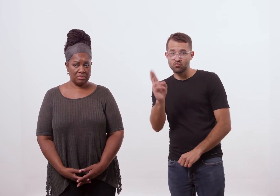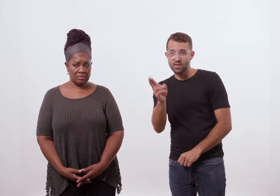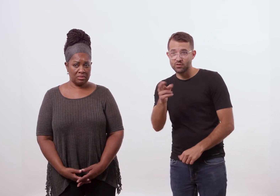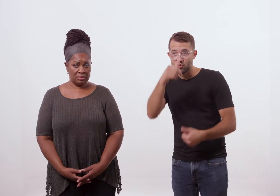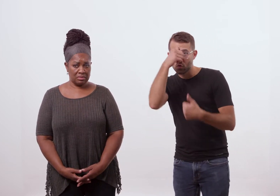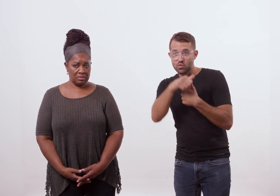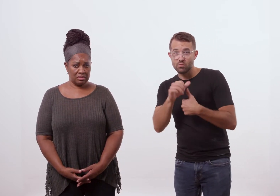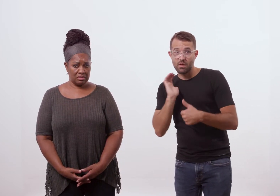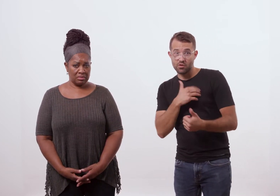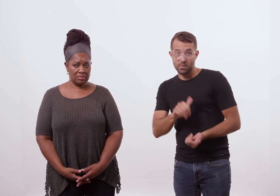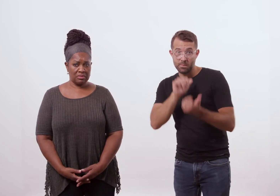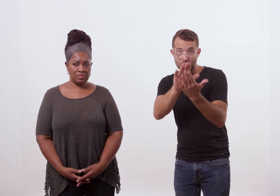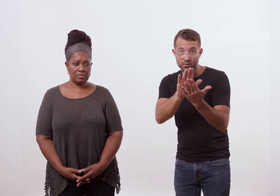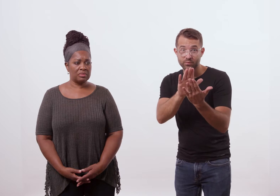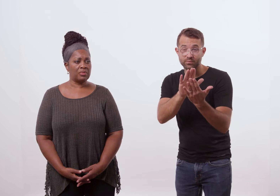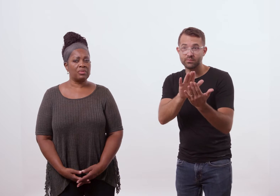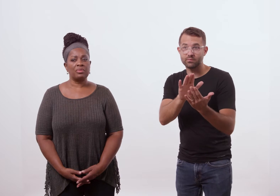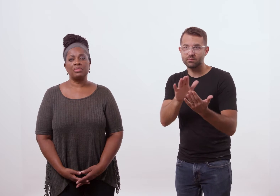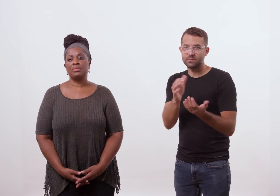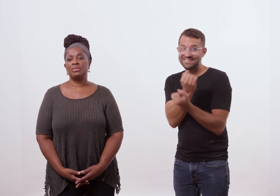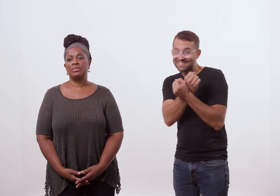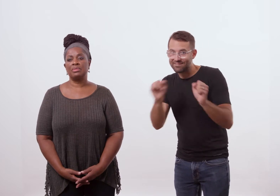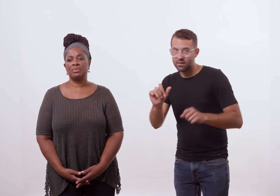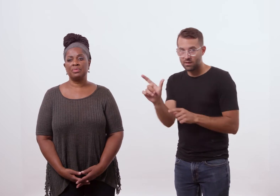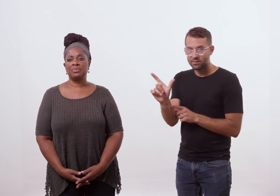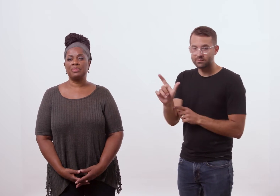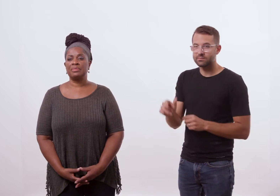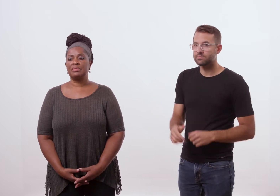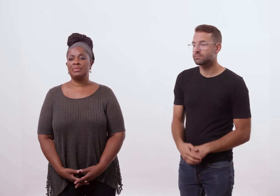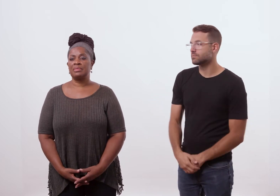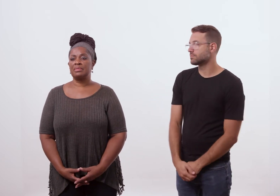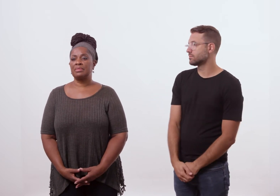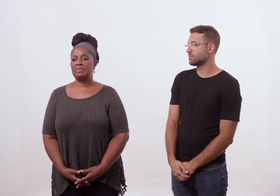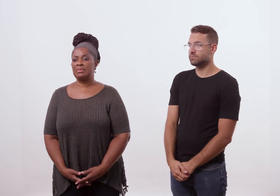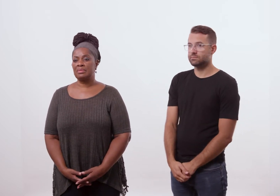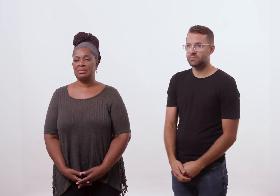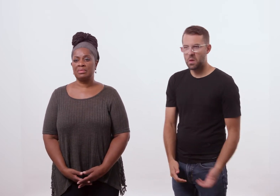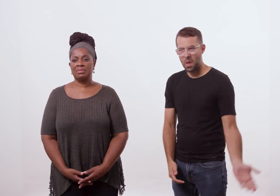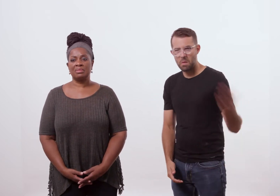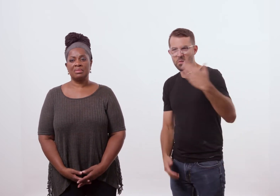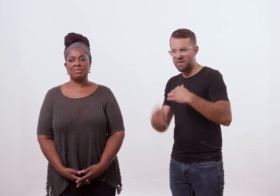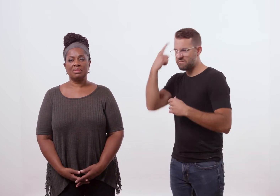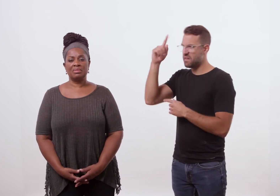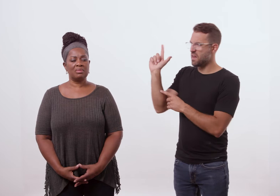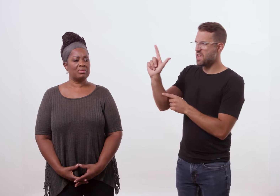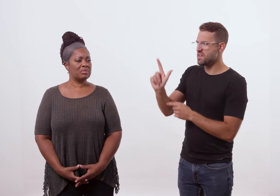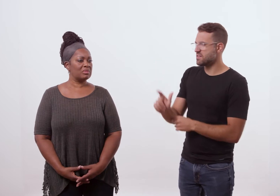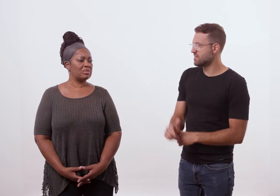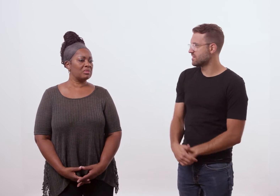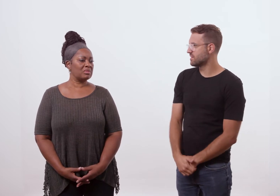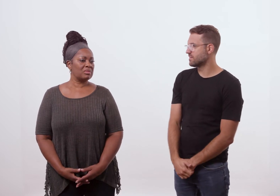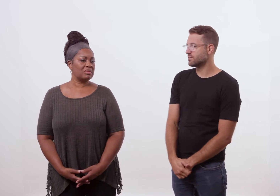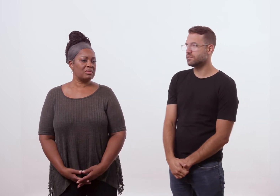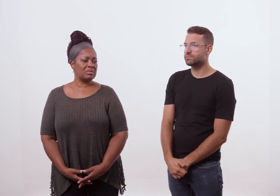We'll save you, Lita. Follow me, you laggards! Follow for Lita's sake! They're a pretty